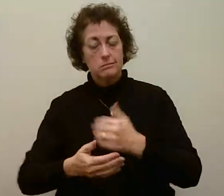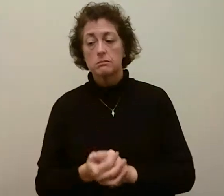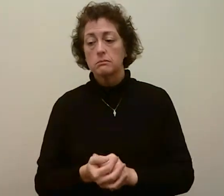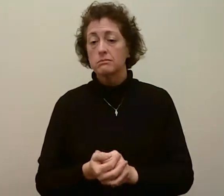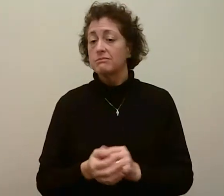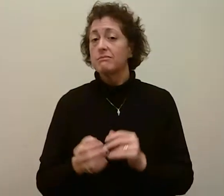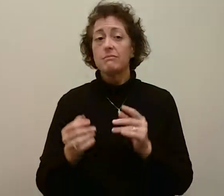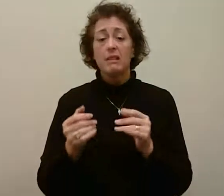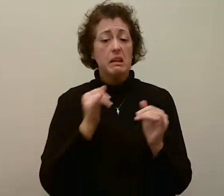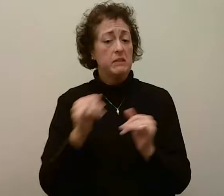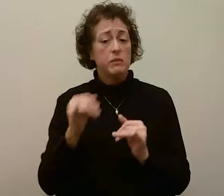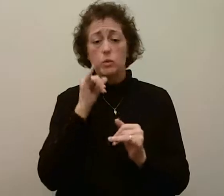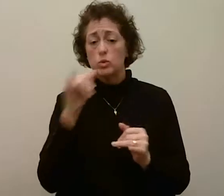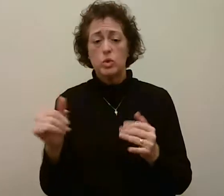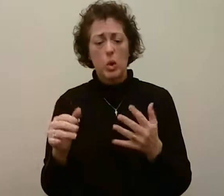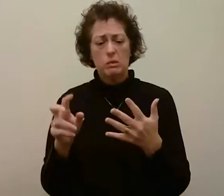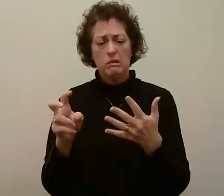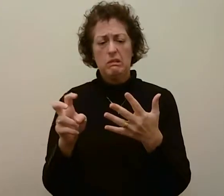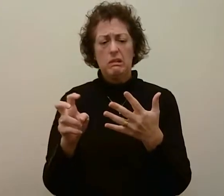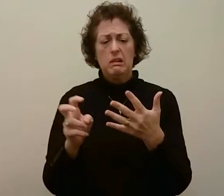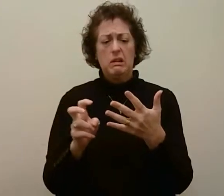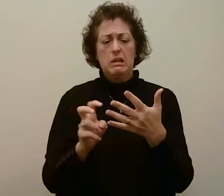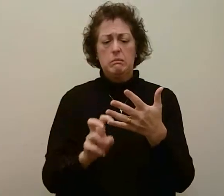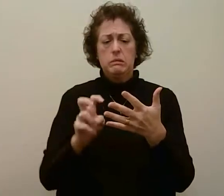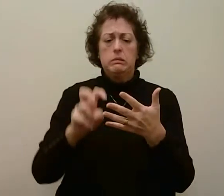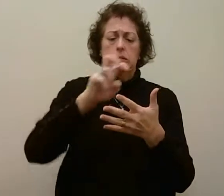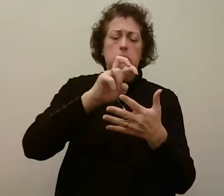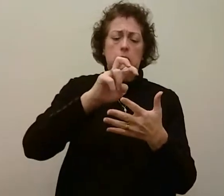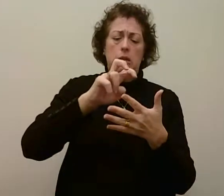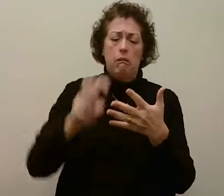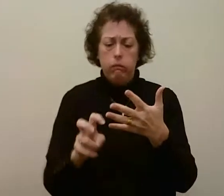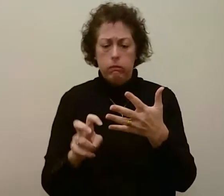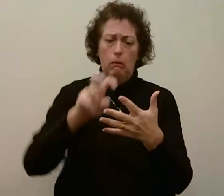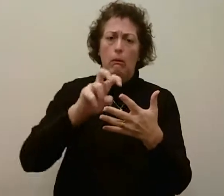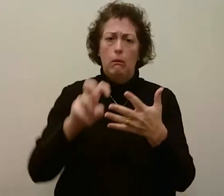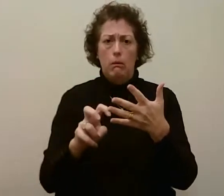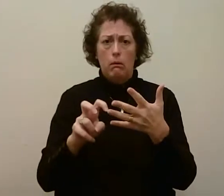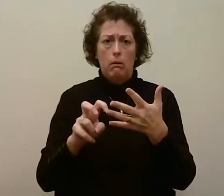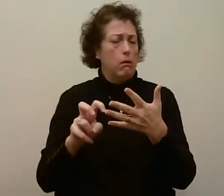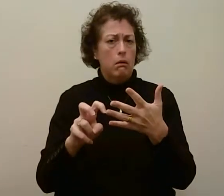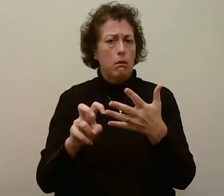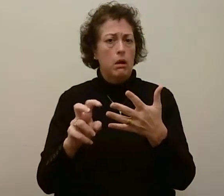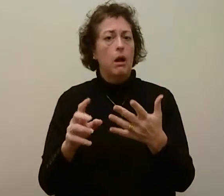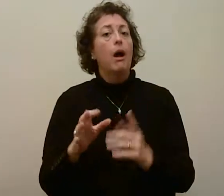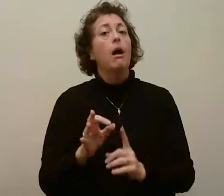regress. They don't backslide in their progress unless they stop practicing.